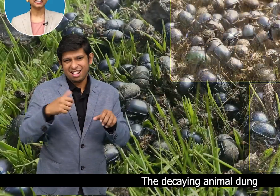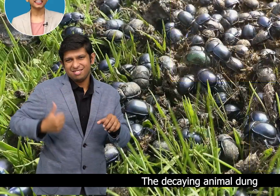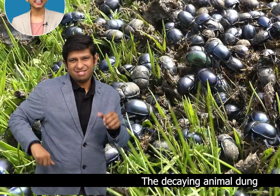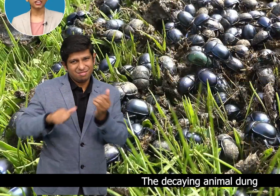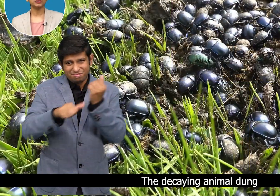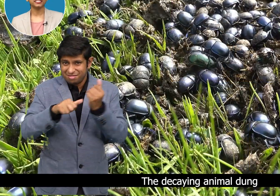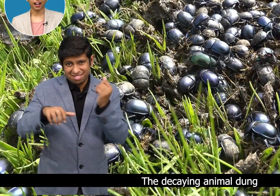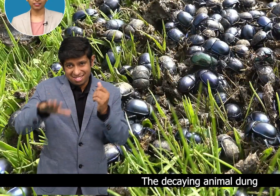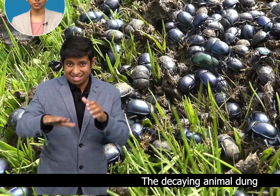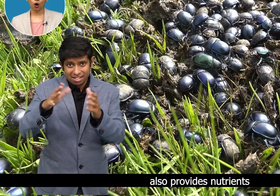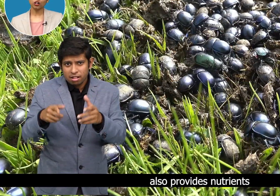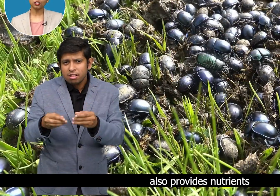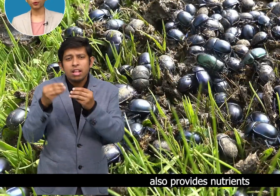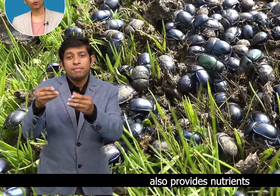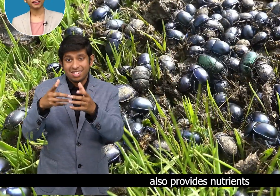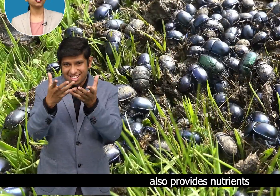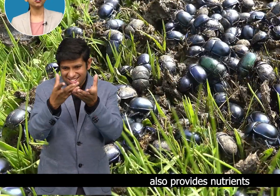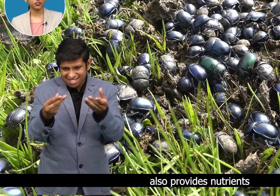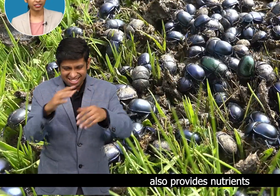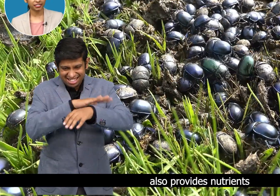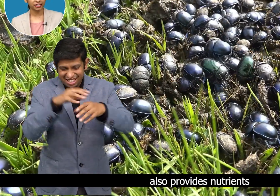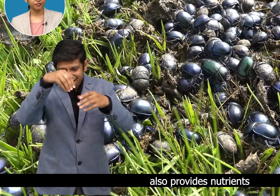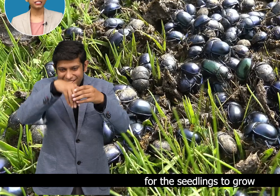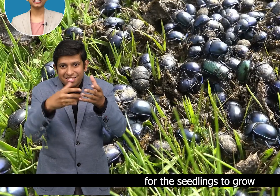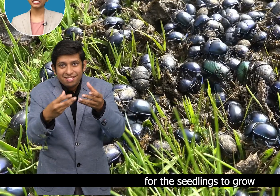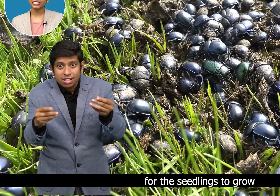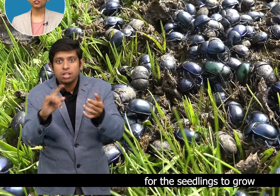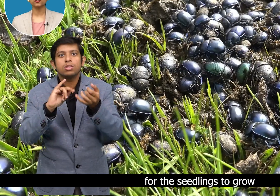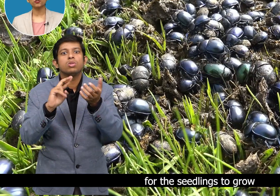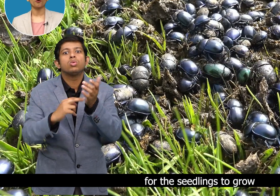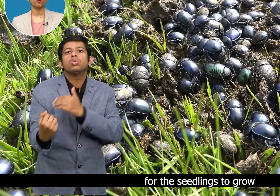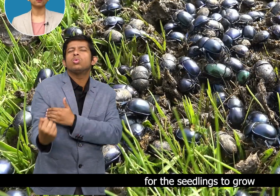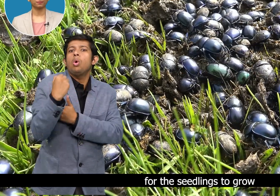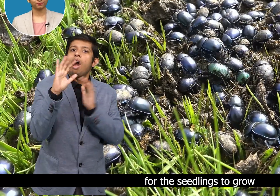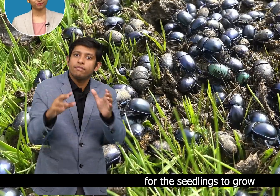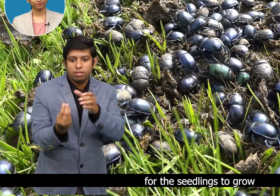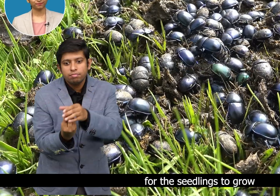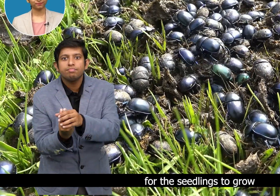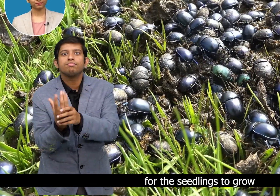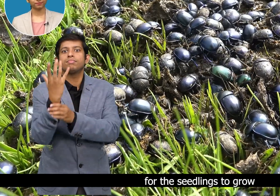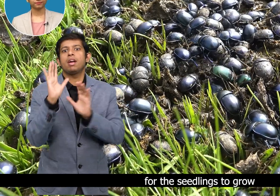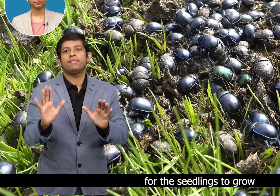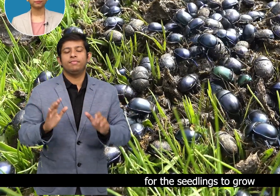The decaying animal dung also provides nutrients for the seedlings to grow.